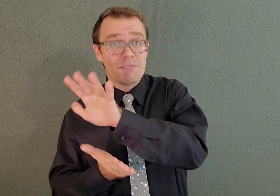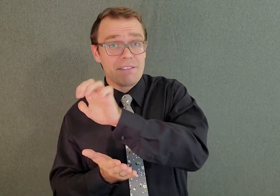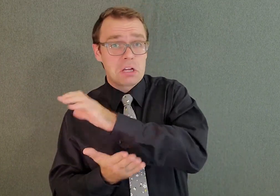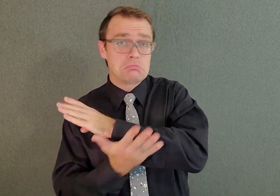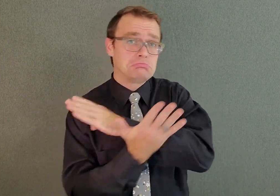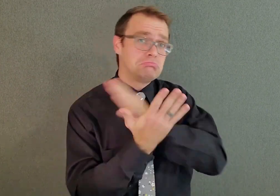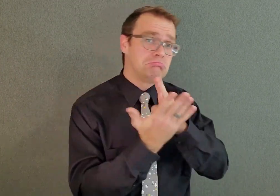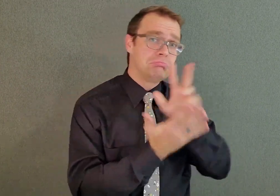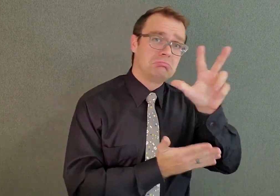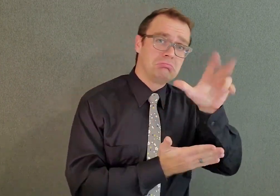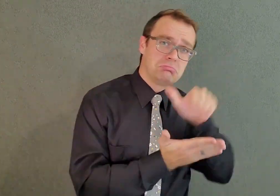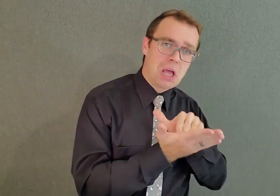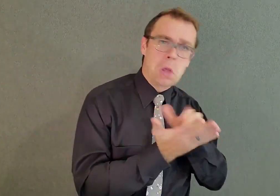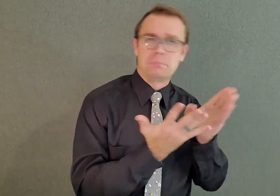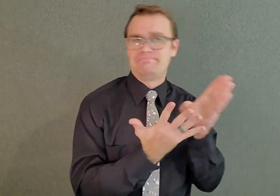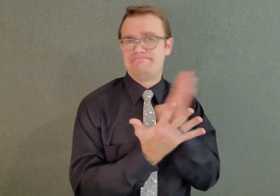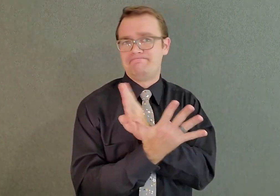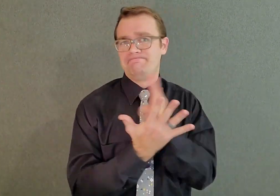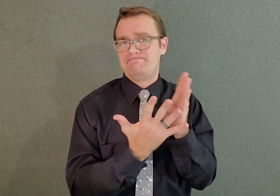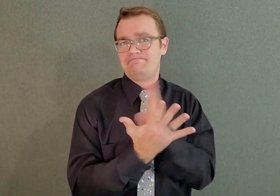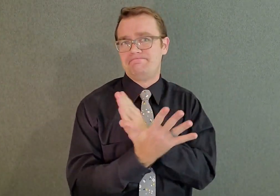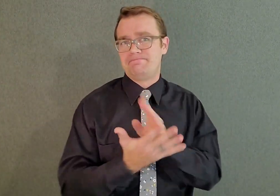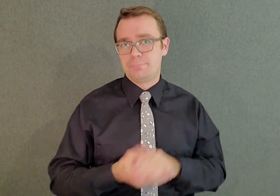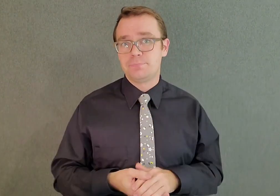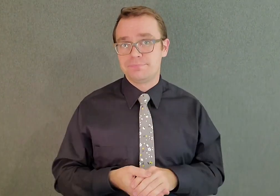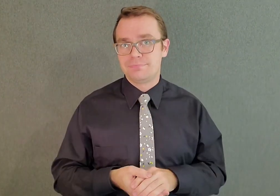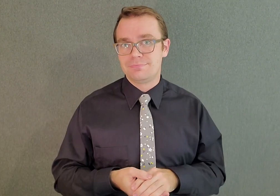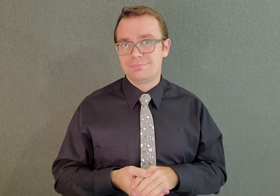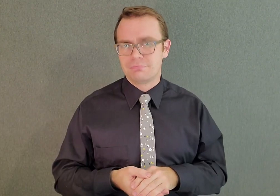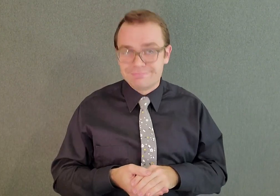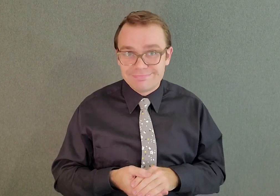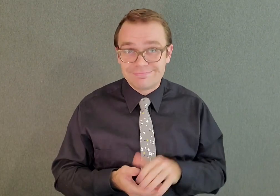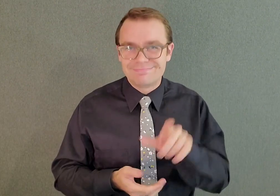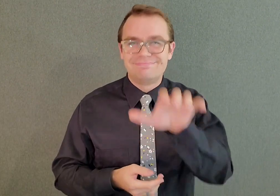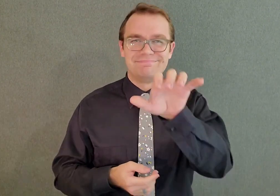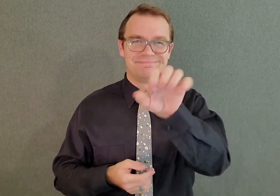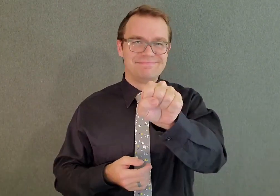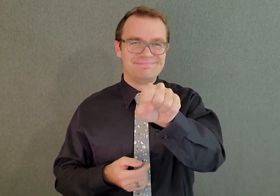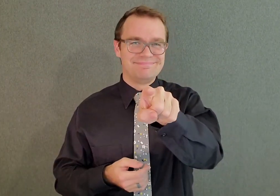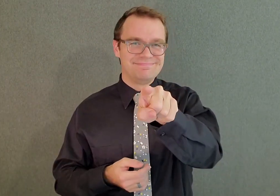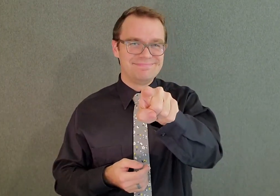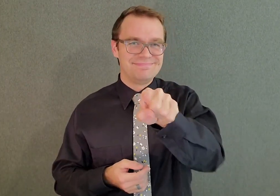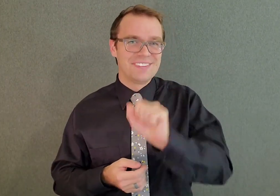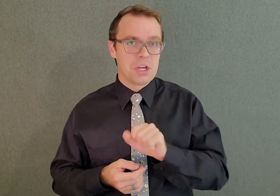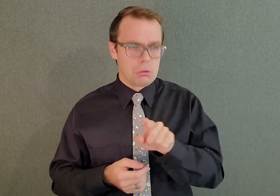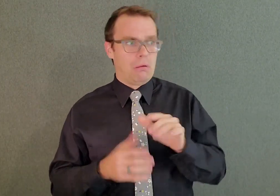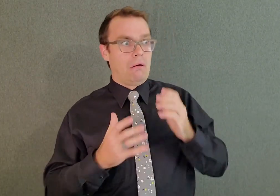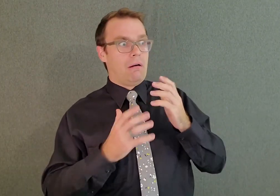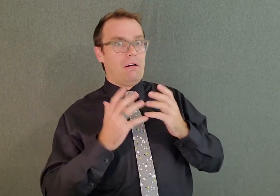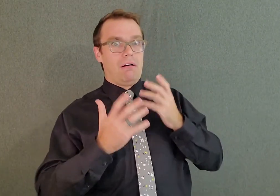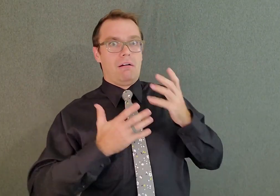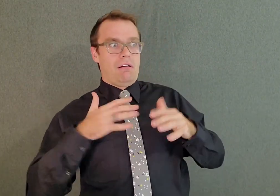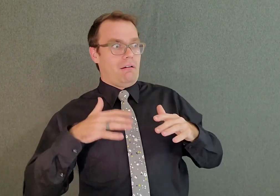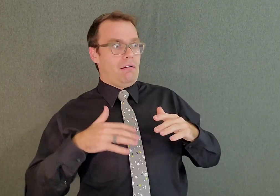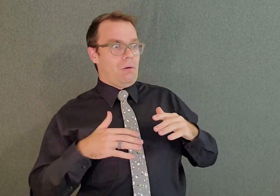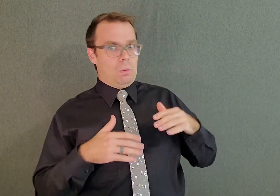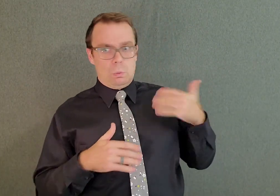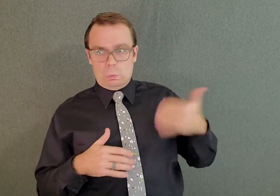between $1,500 to $3,000. Now I know what you're thinking. For some individuals, that may shock them